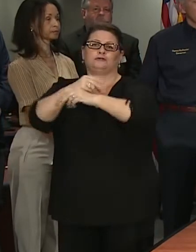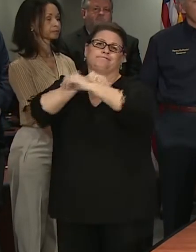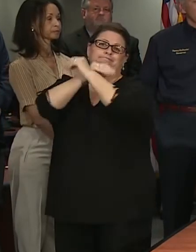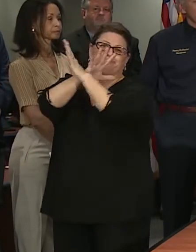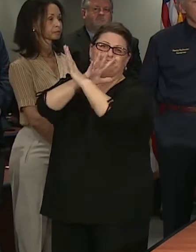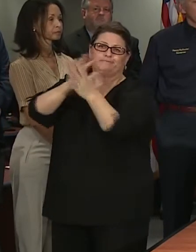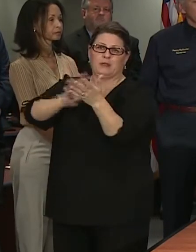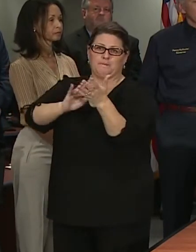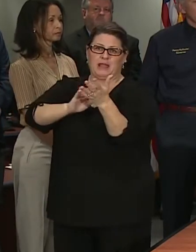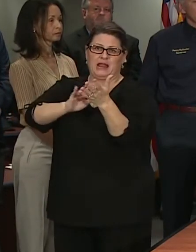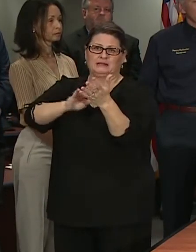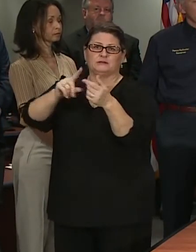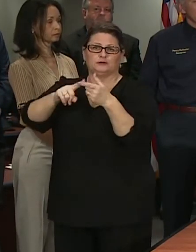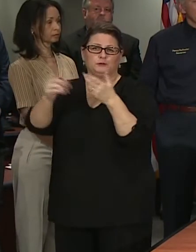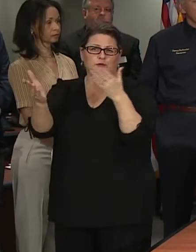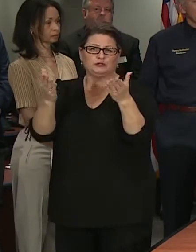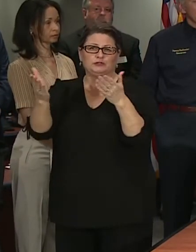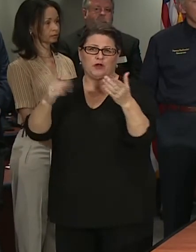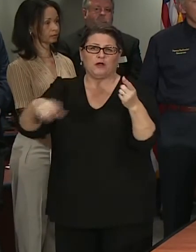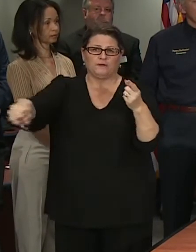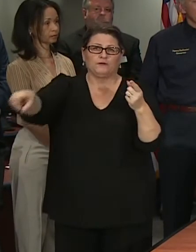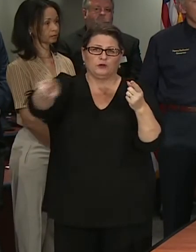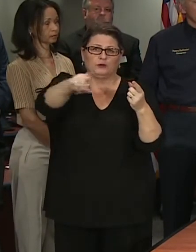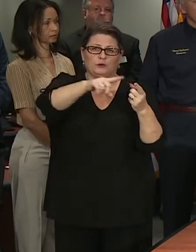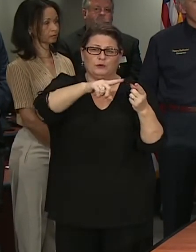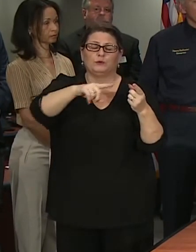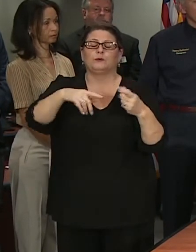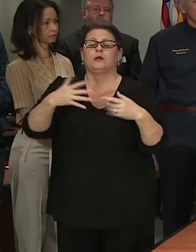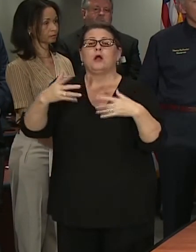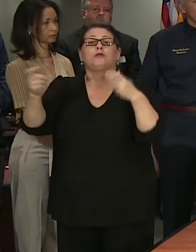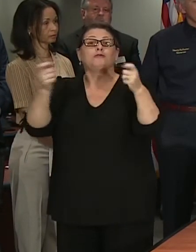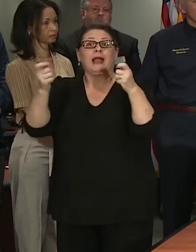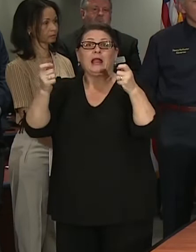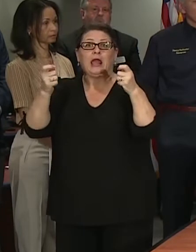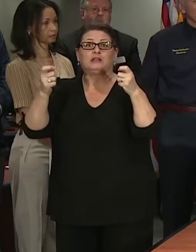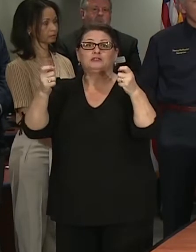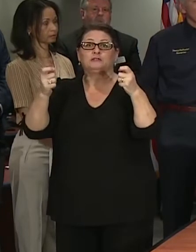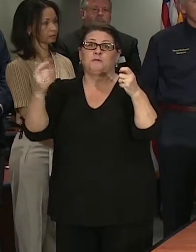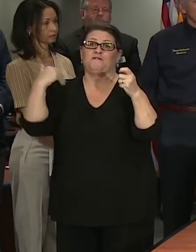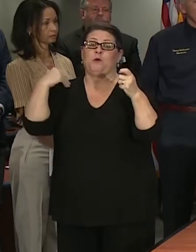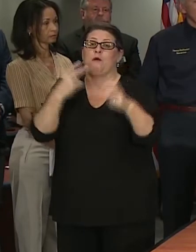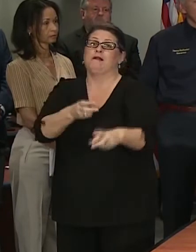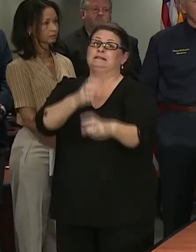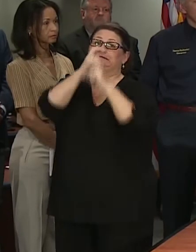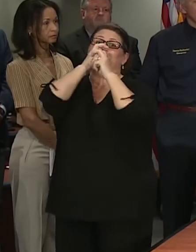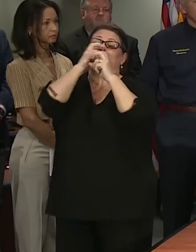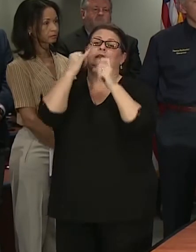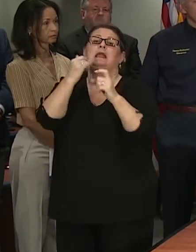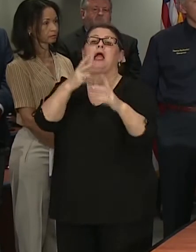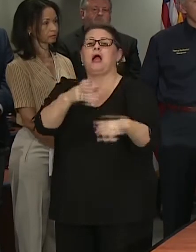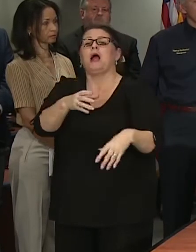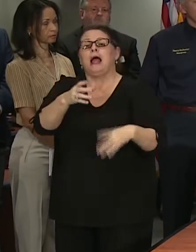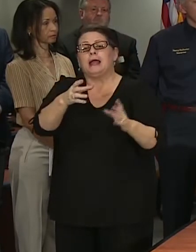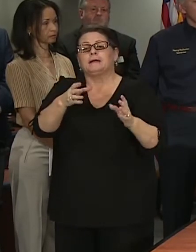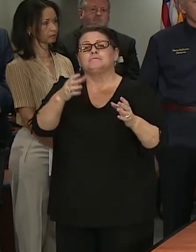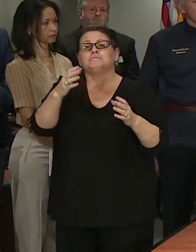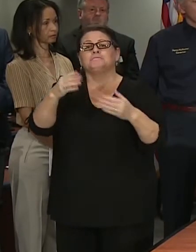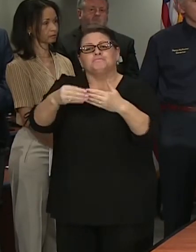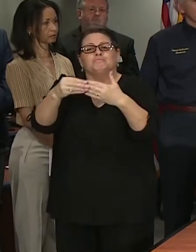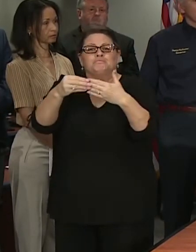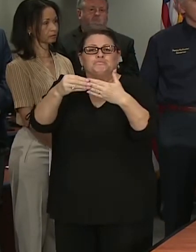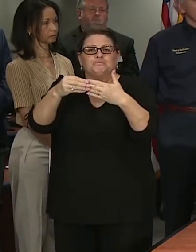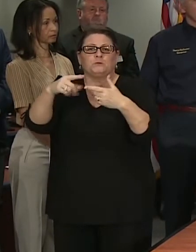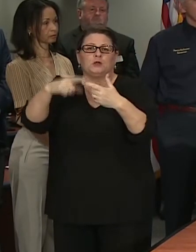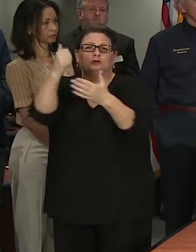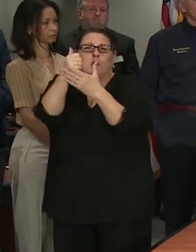our citizens. We have relaxed regulations so that providers from neighboring states can continue treating South Carolina patients